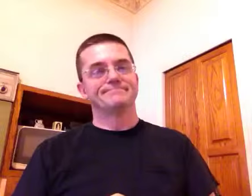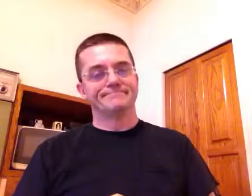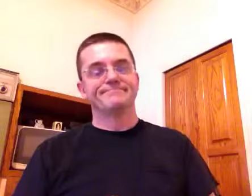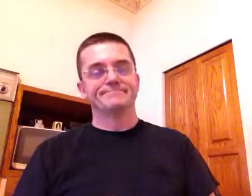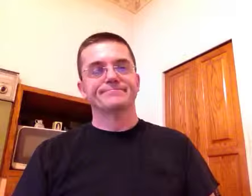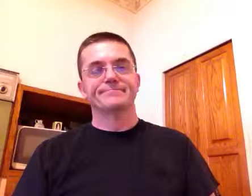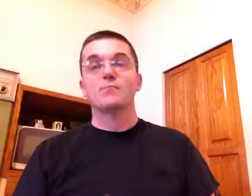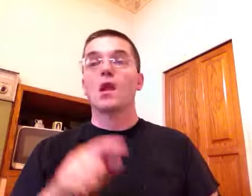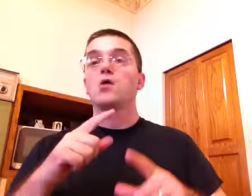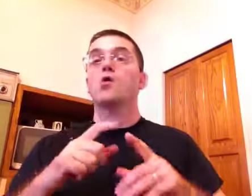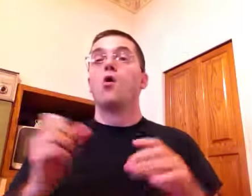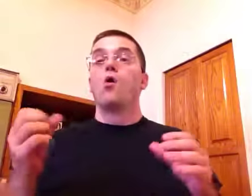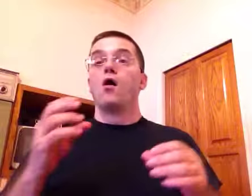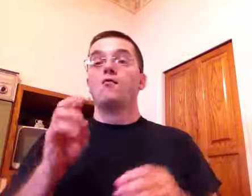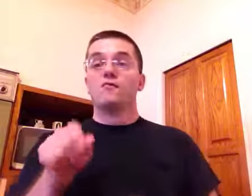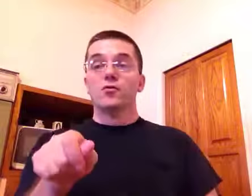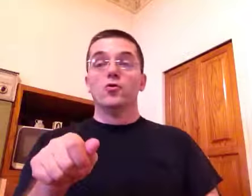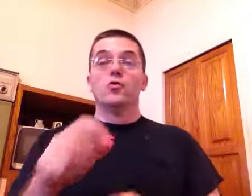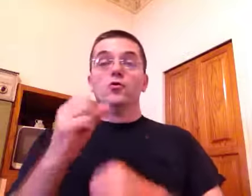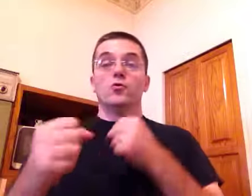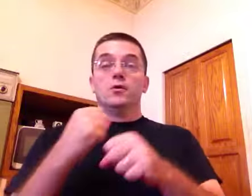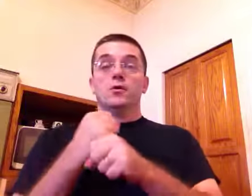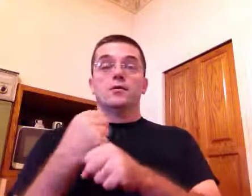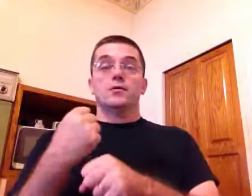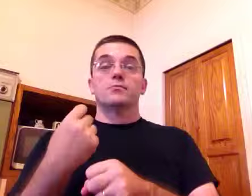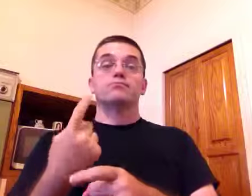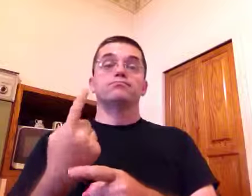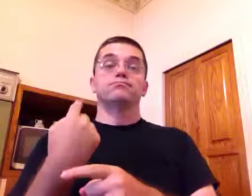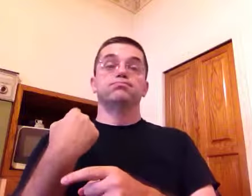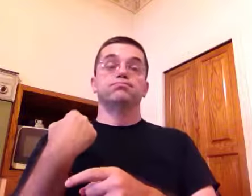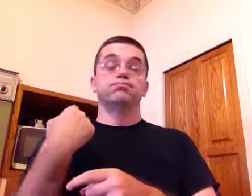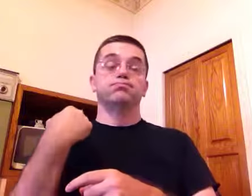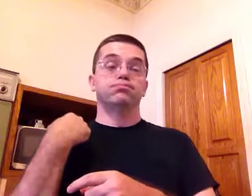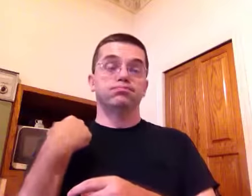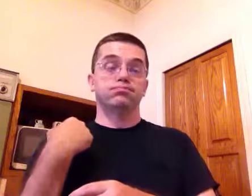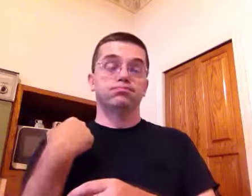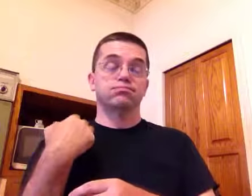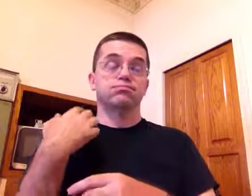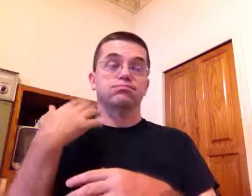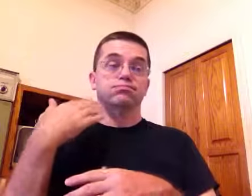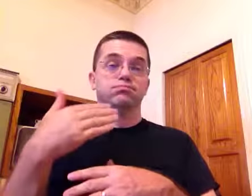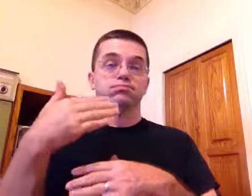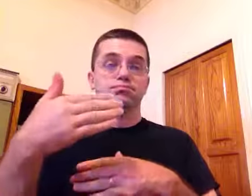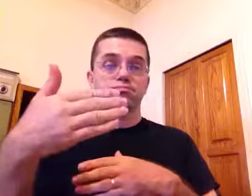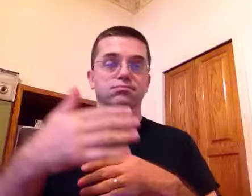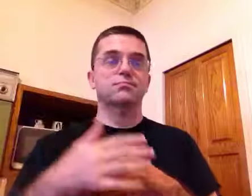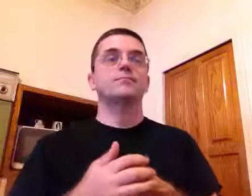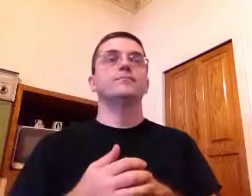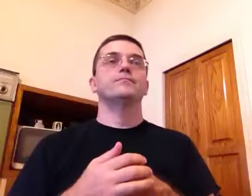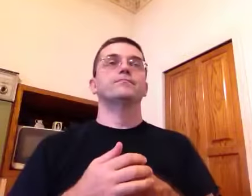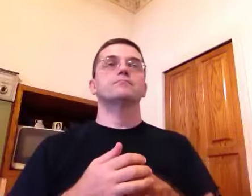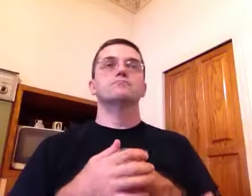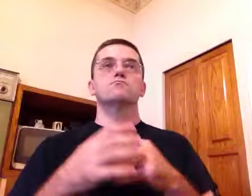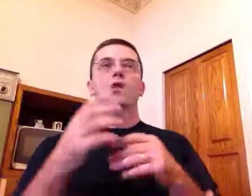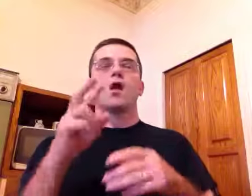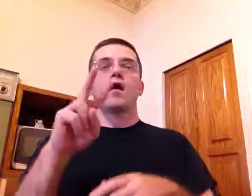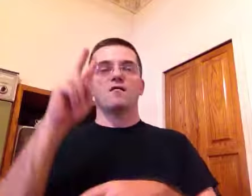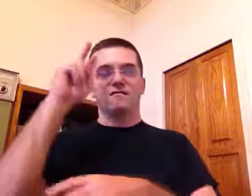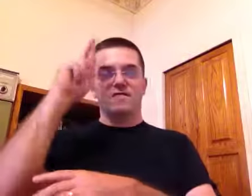A few years after that, one of our geniuses on board here, a man named Louis Falzetti, was one of our vice presidents at the time